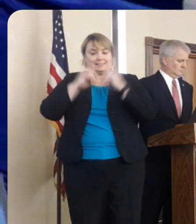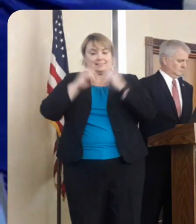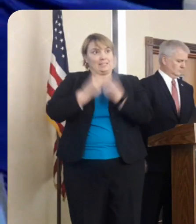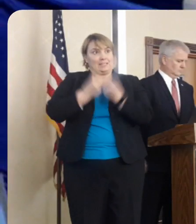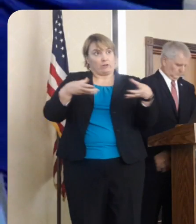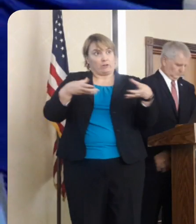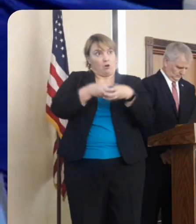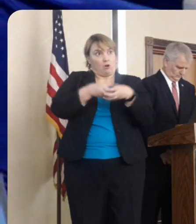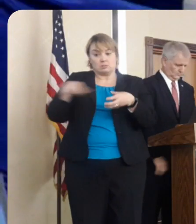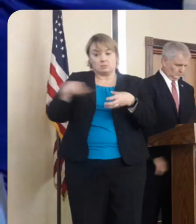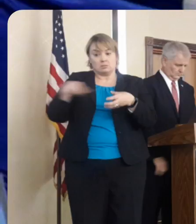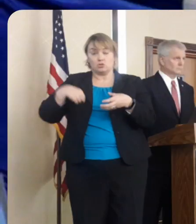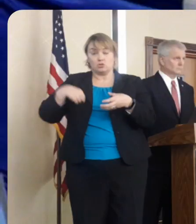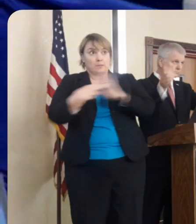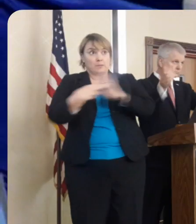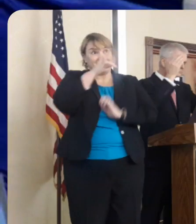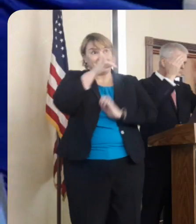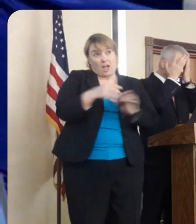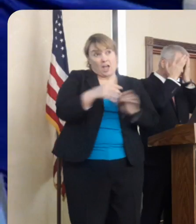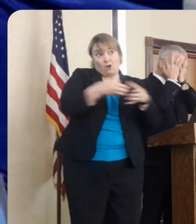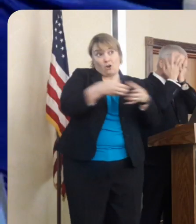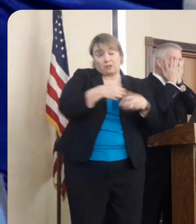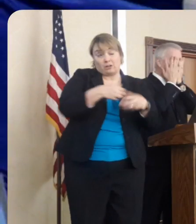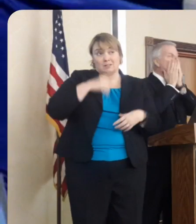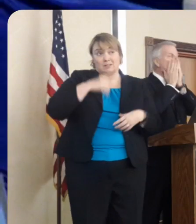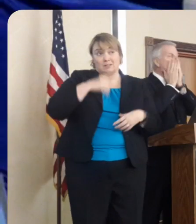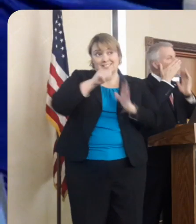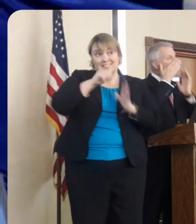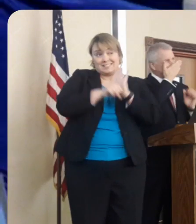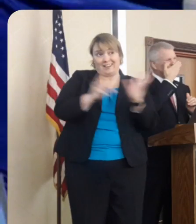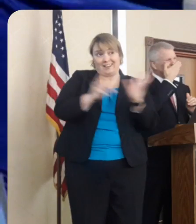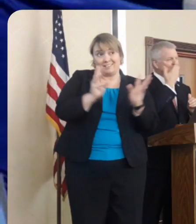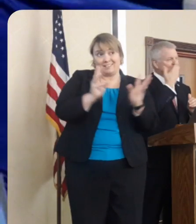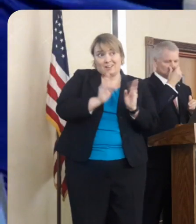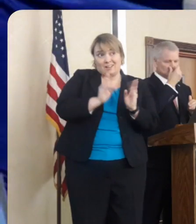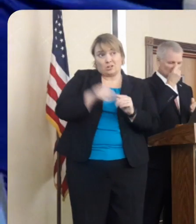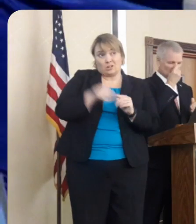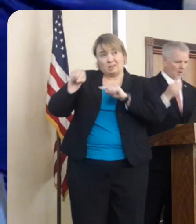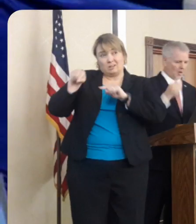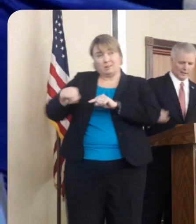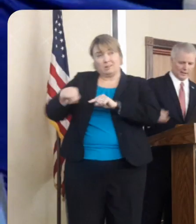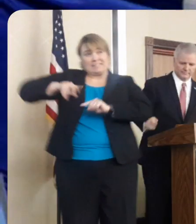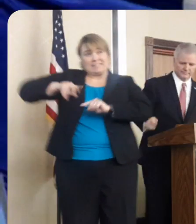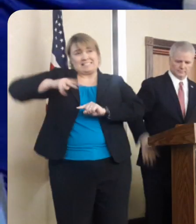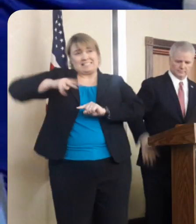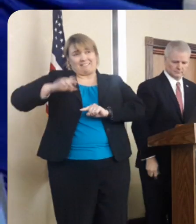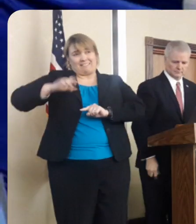state convention, are they second-class delegates,